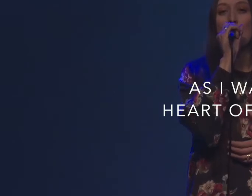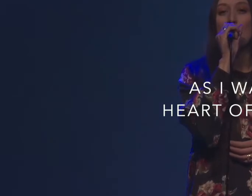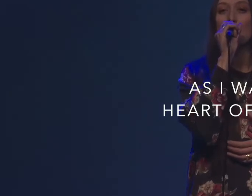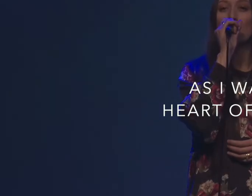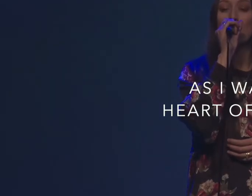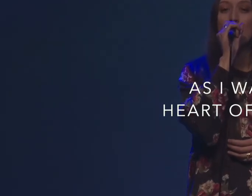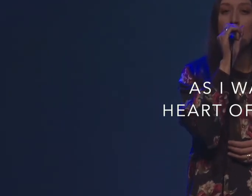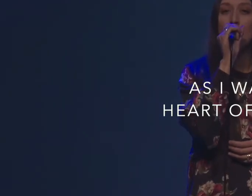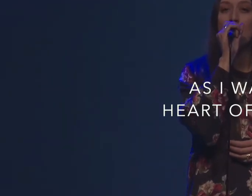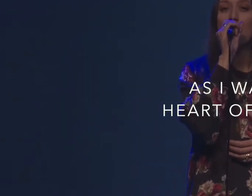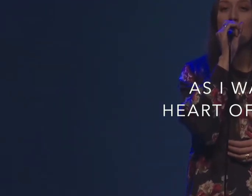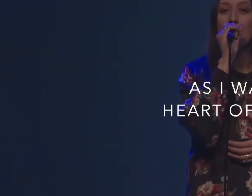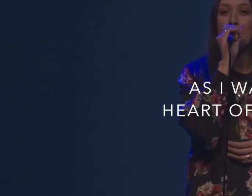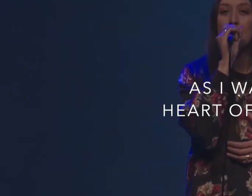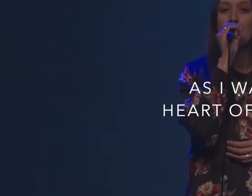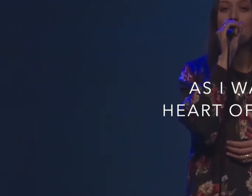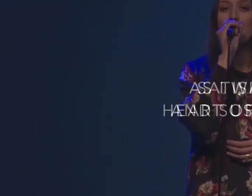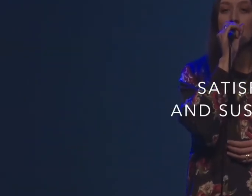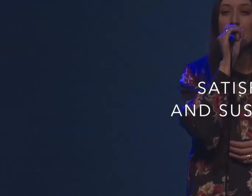wait, heart of God,